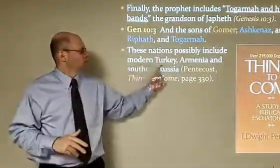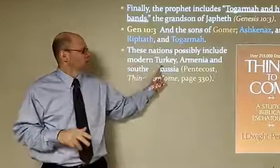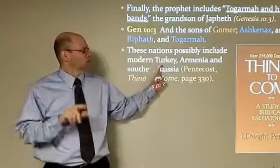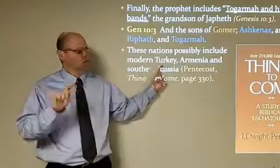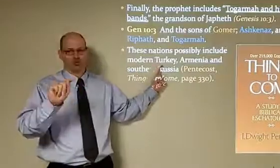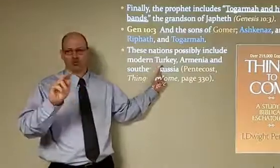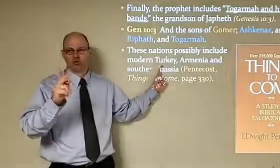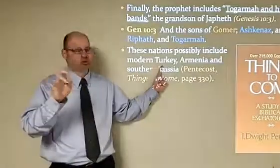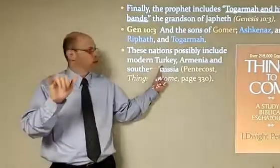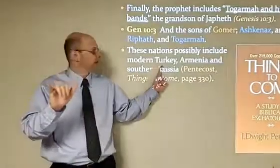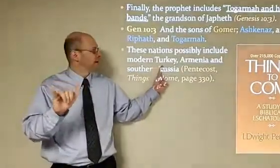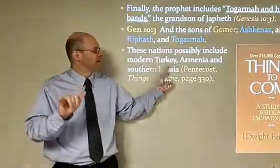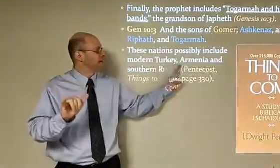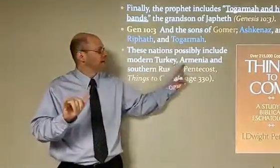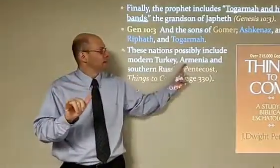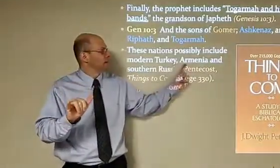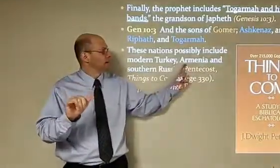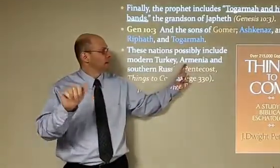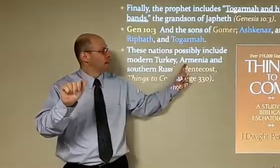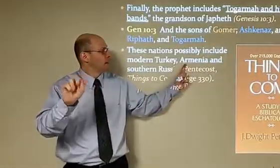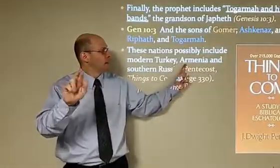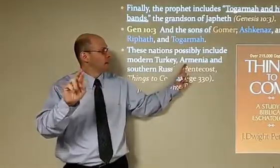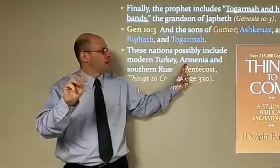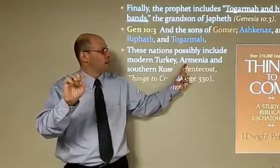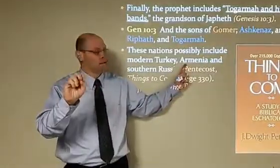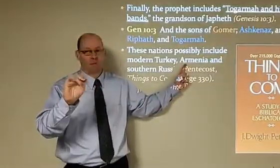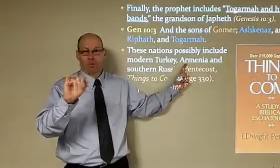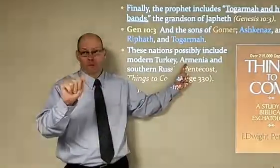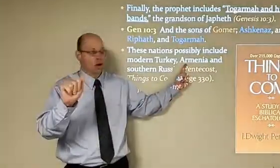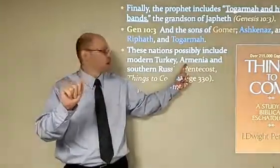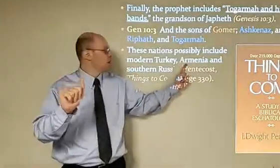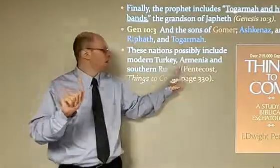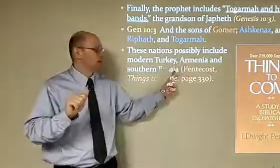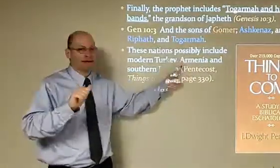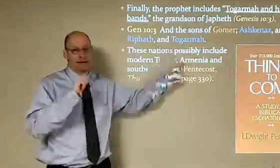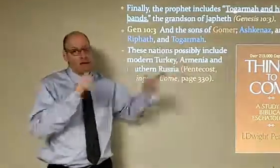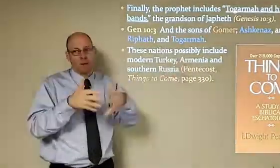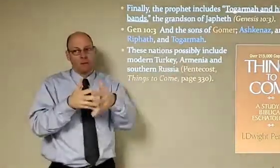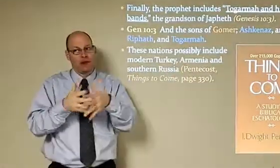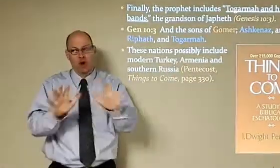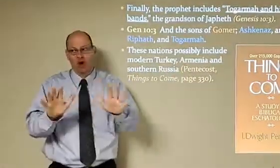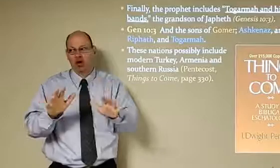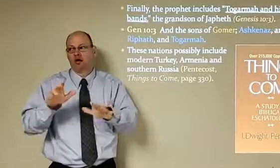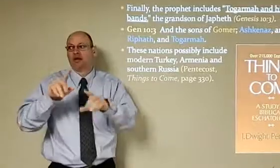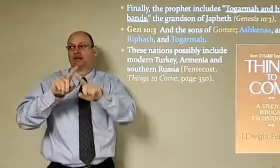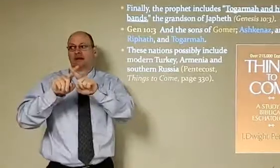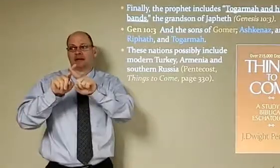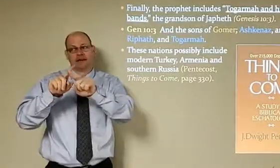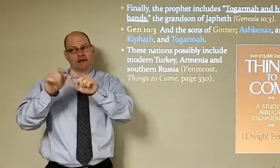Okay, these nations possibly include modern Turkey, Armenia. That's not America.